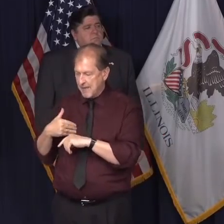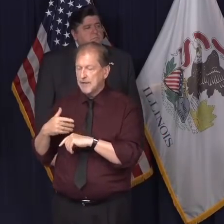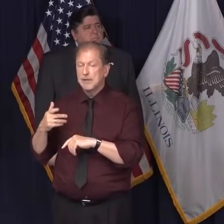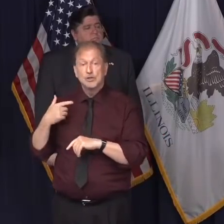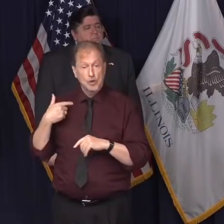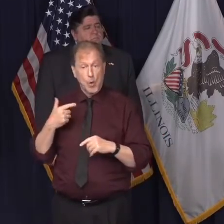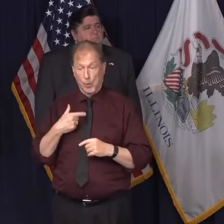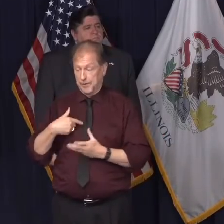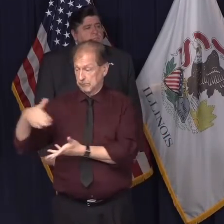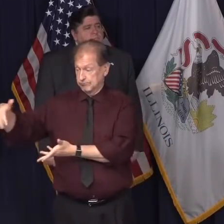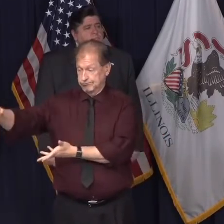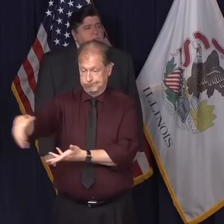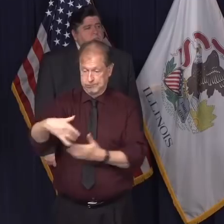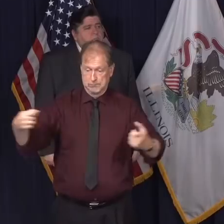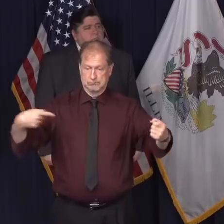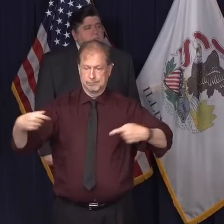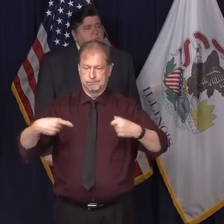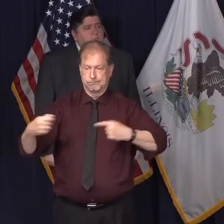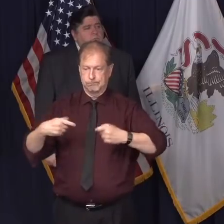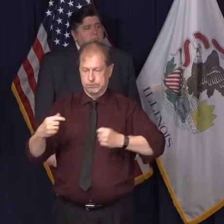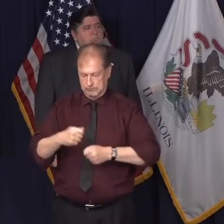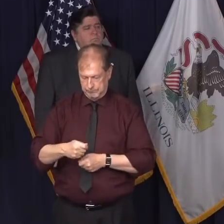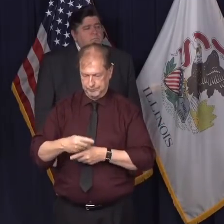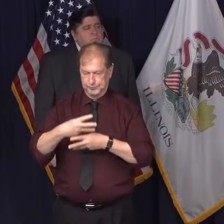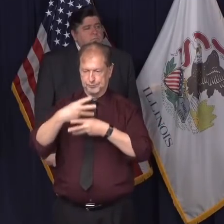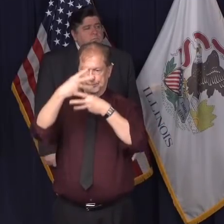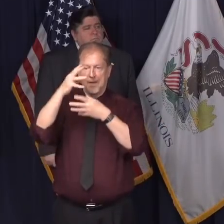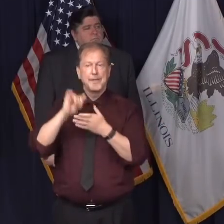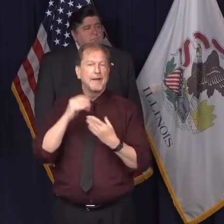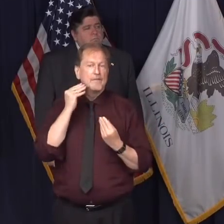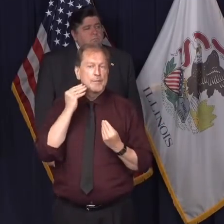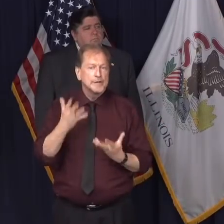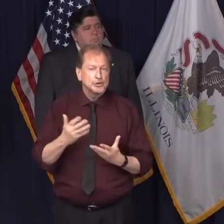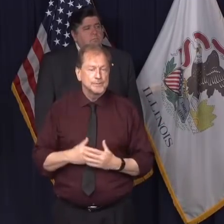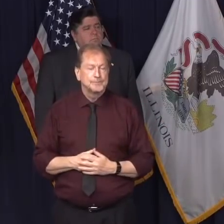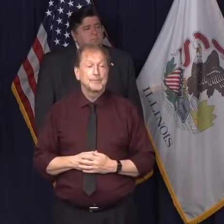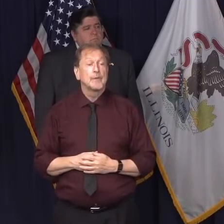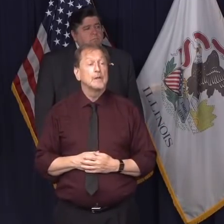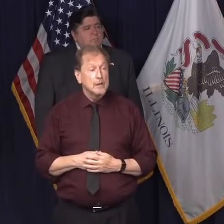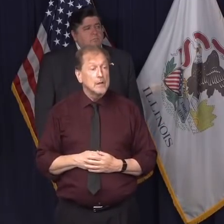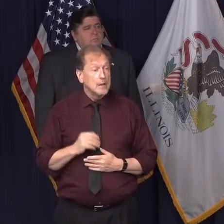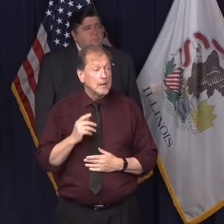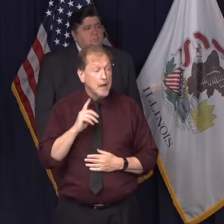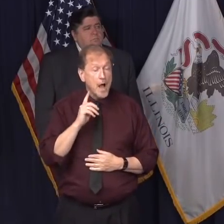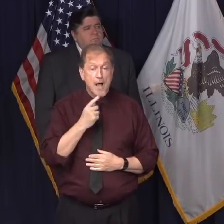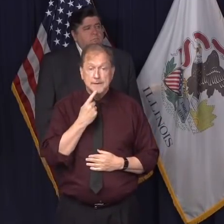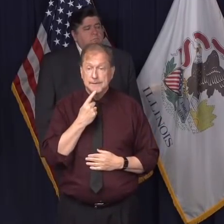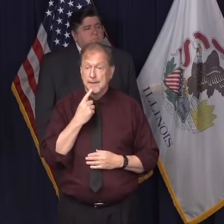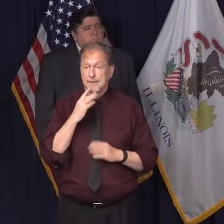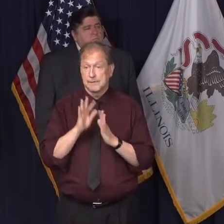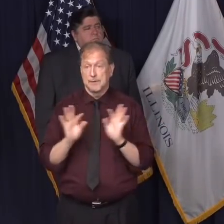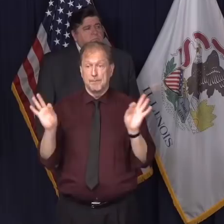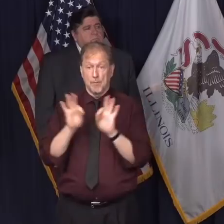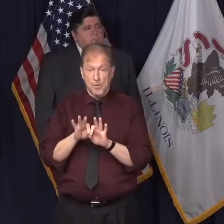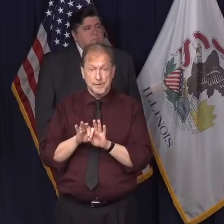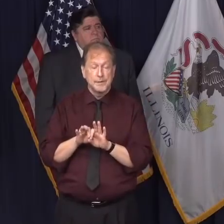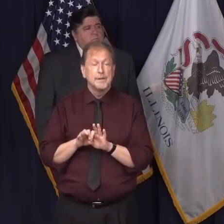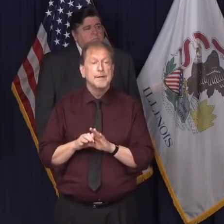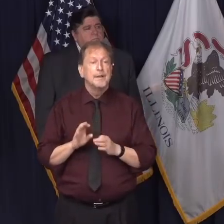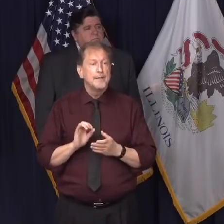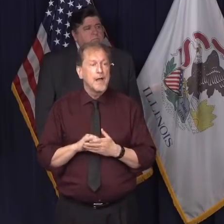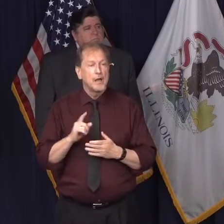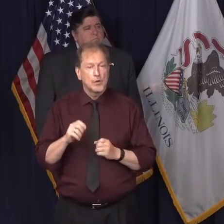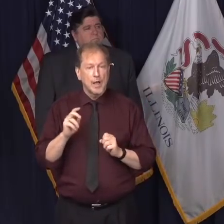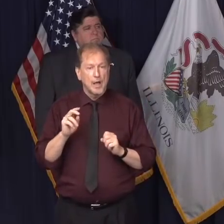our databases is what we have. And so I think it is imperative that everyone hears that those